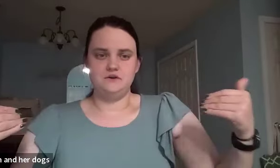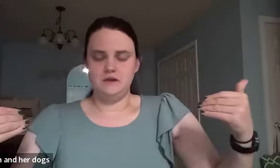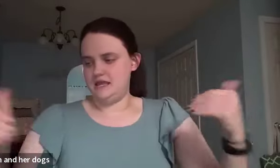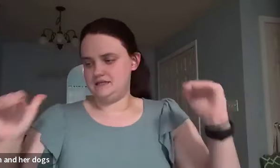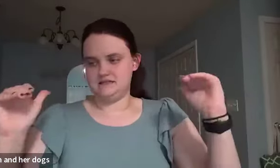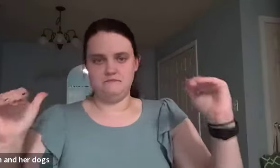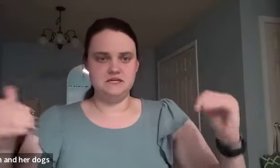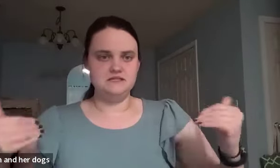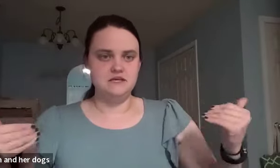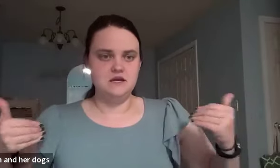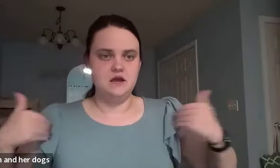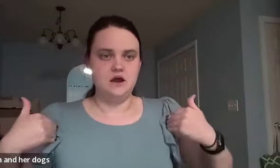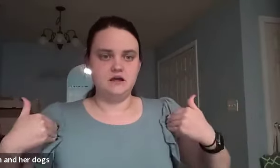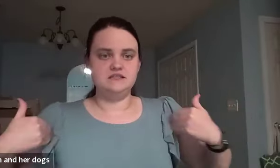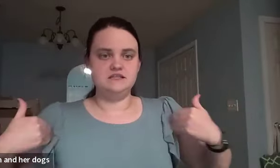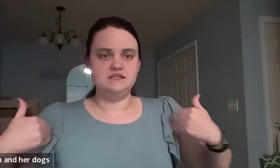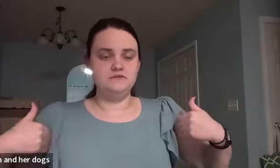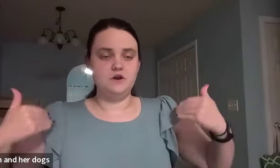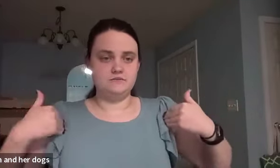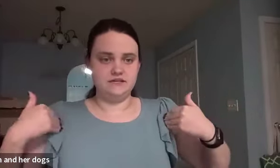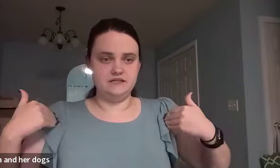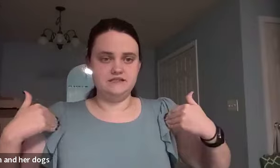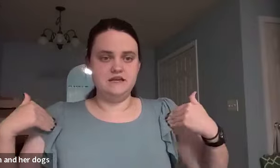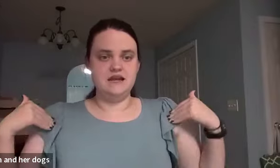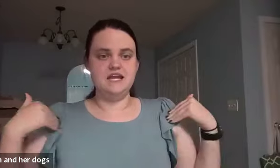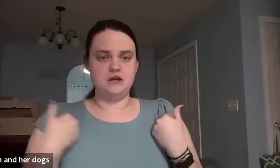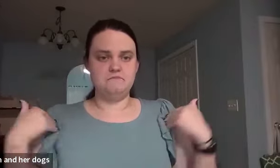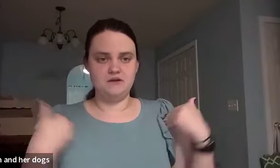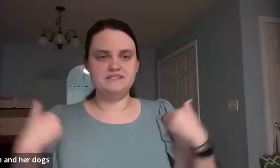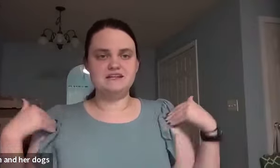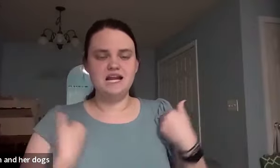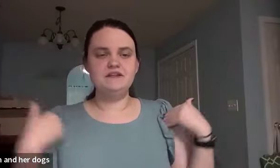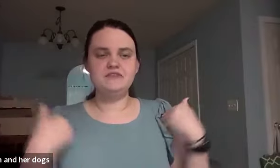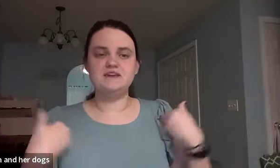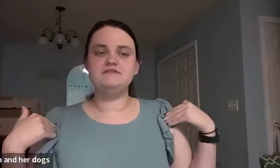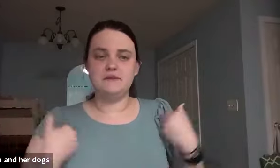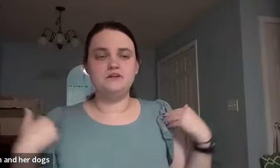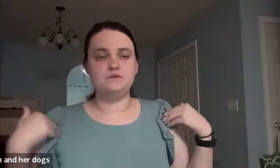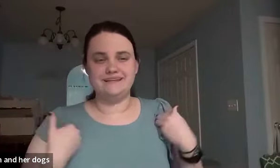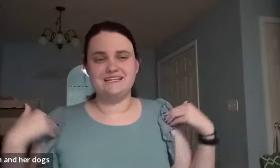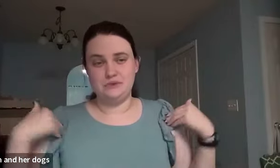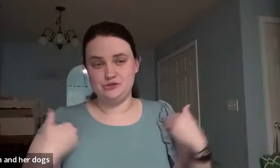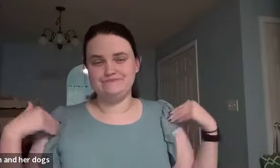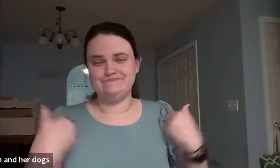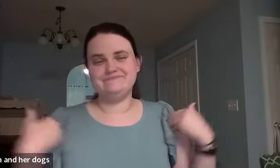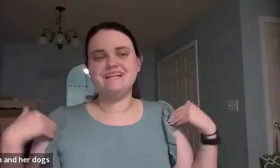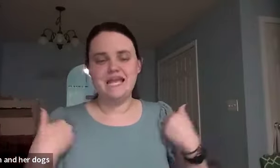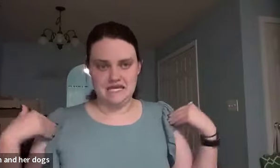your hands that bent on top of your armpits and you're going to bounce it kind of like thinking flapping your wings like a bird.